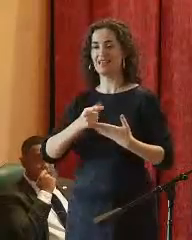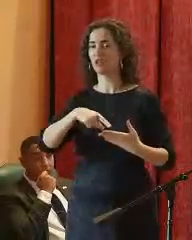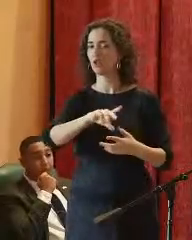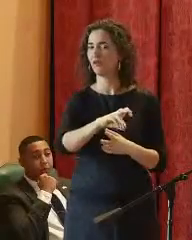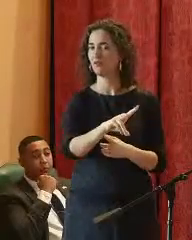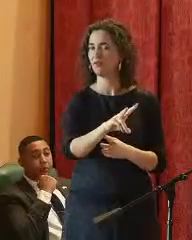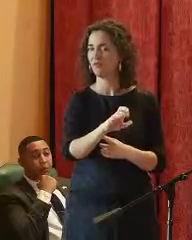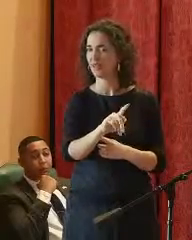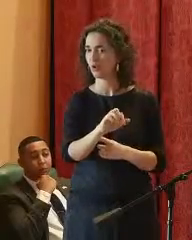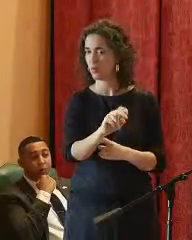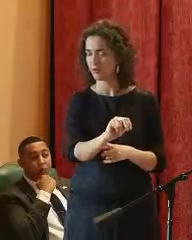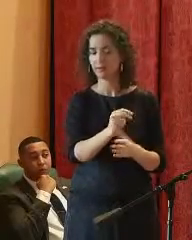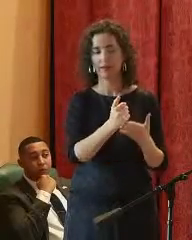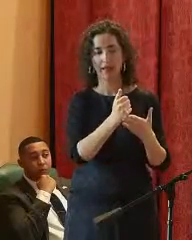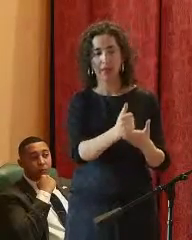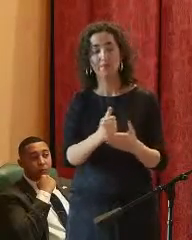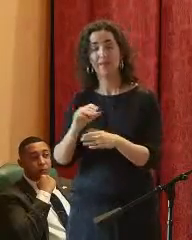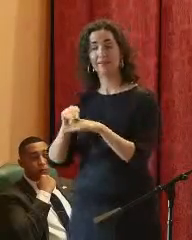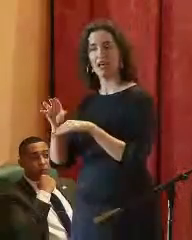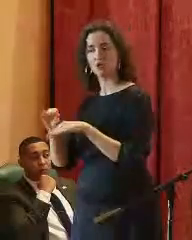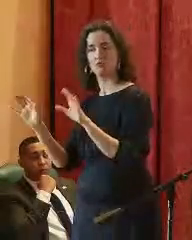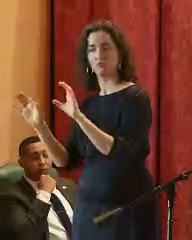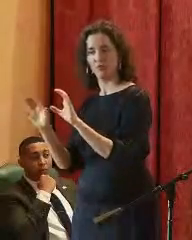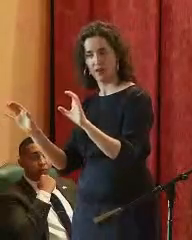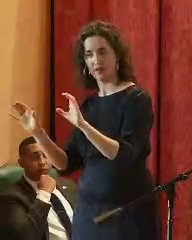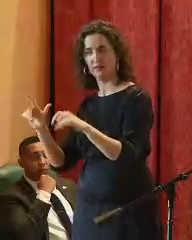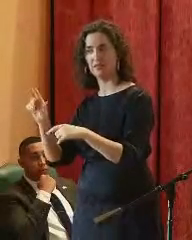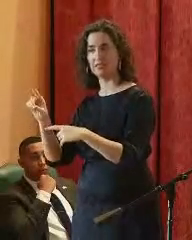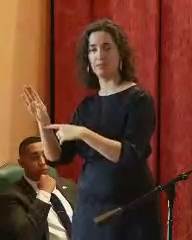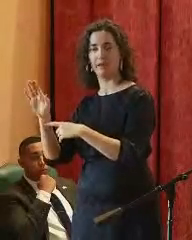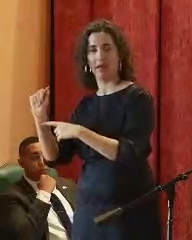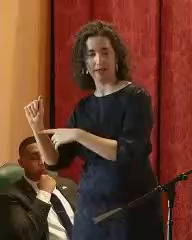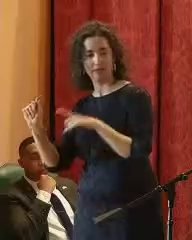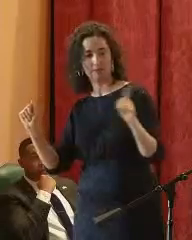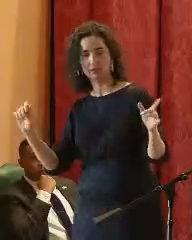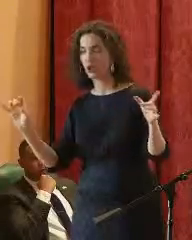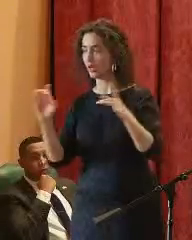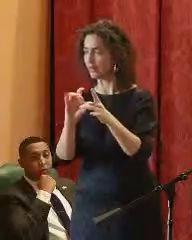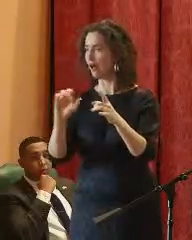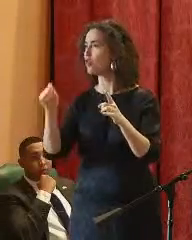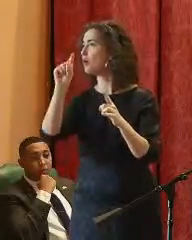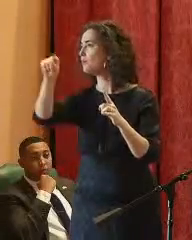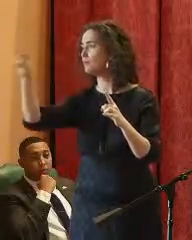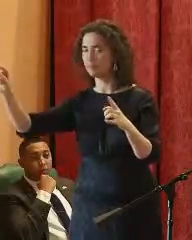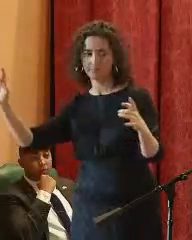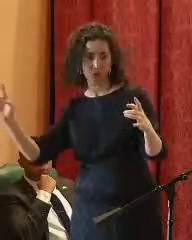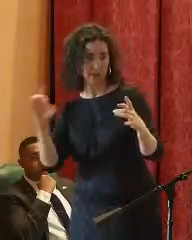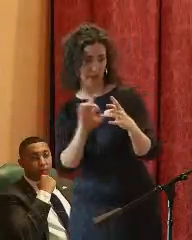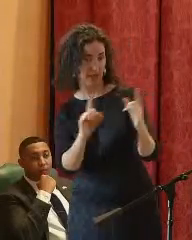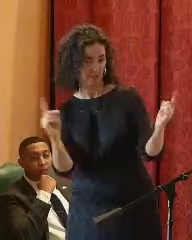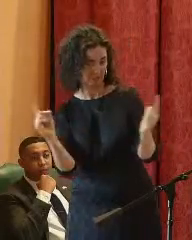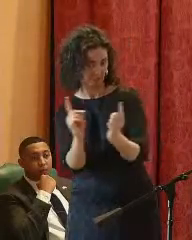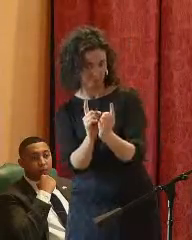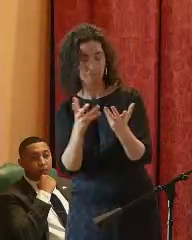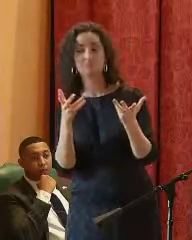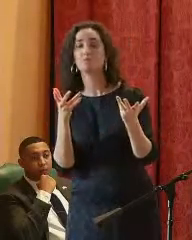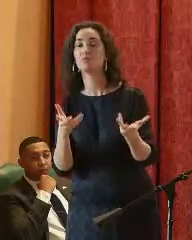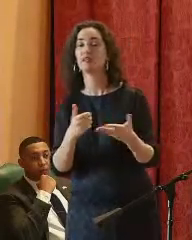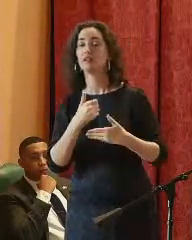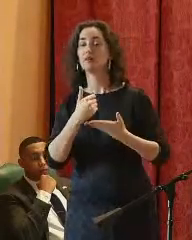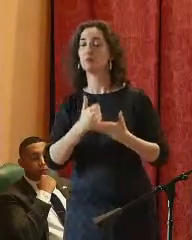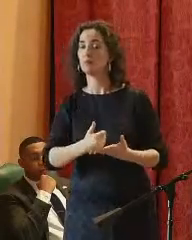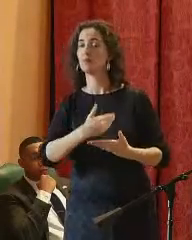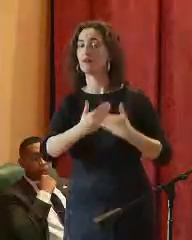to connect them to accredited counselors at the LDVA and other places, and in preparing to help them